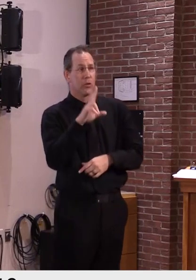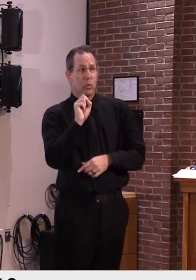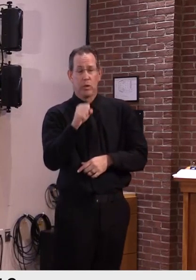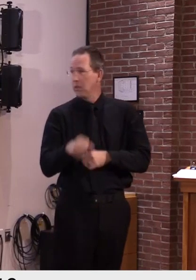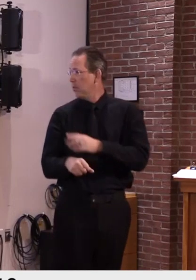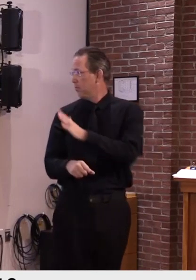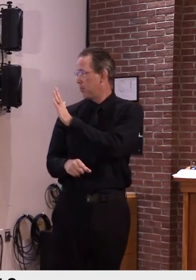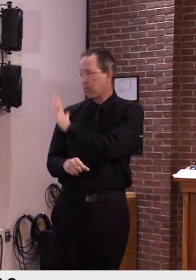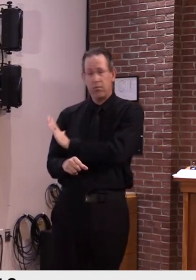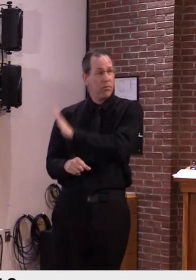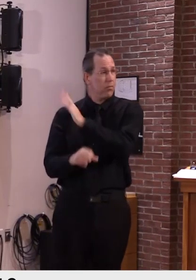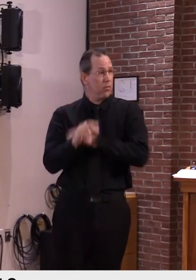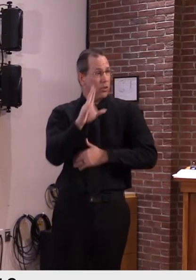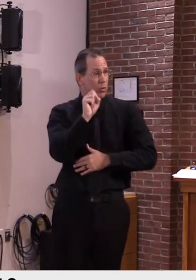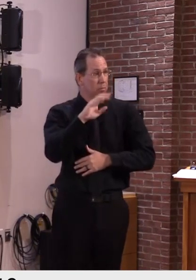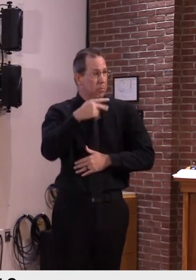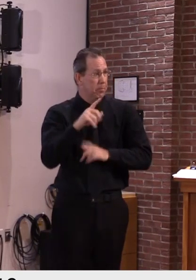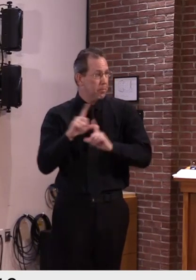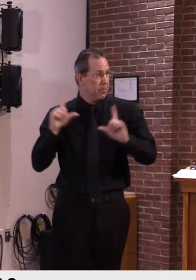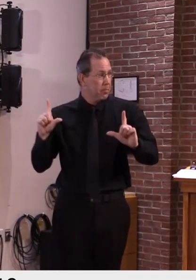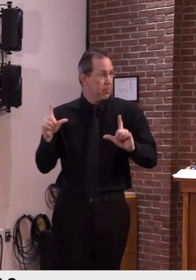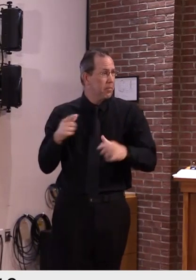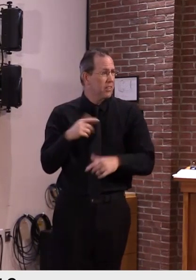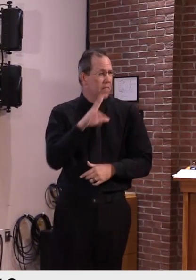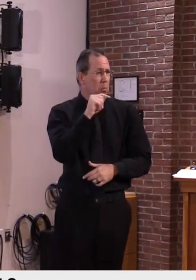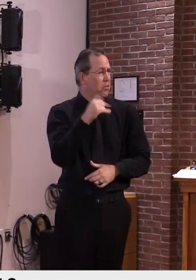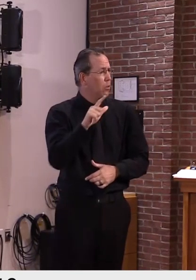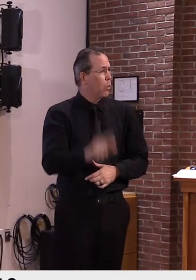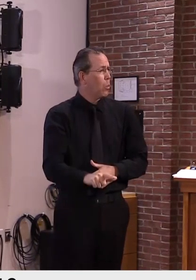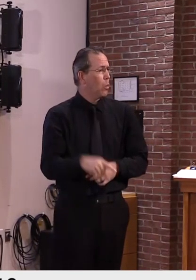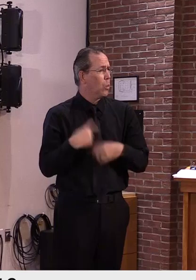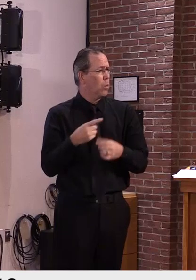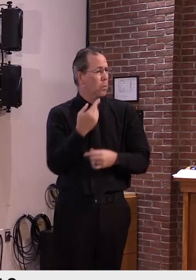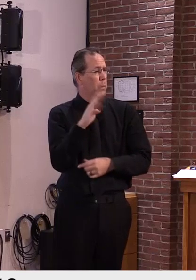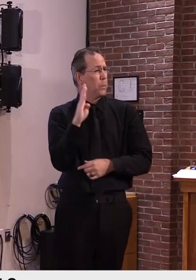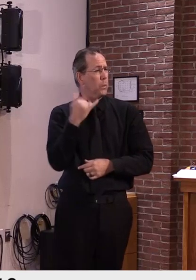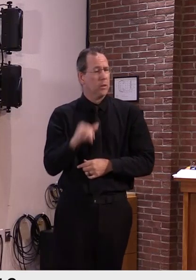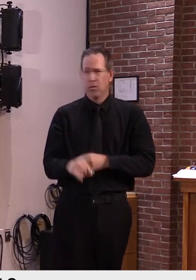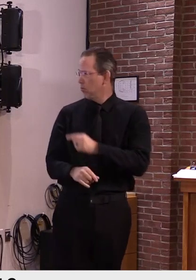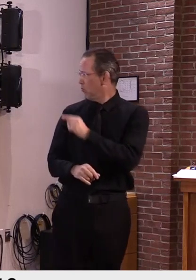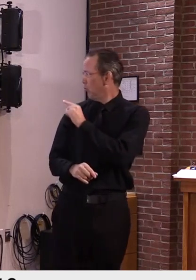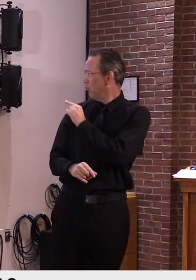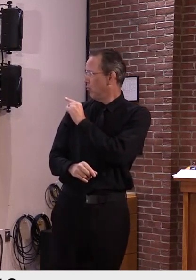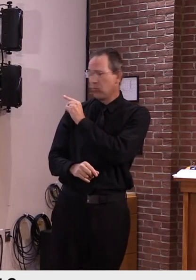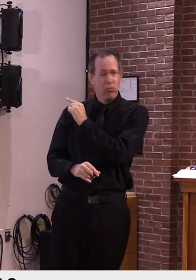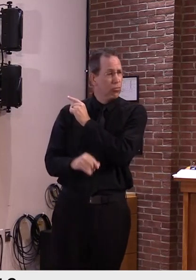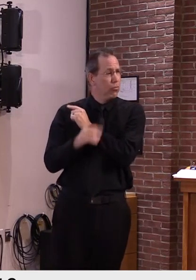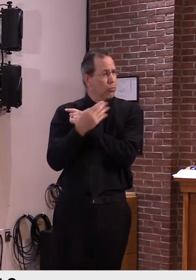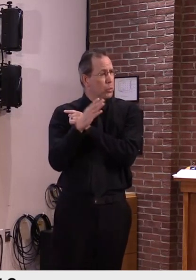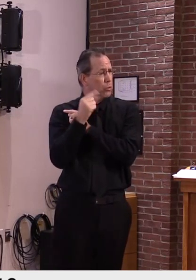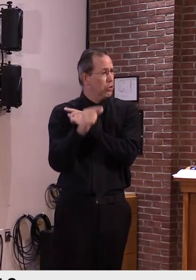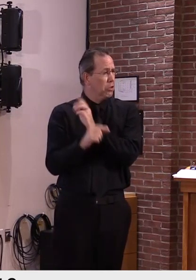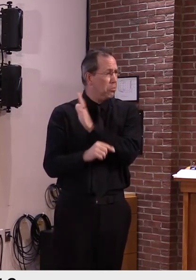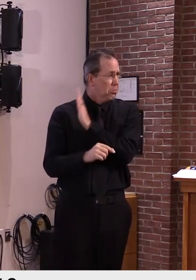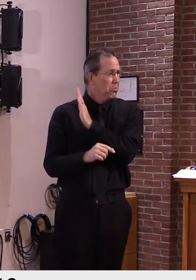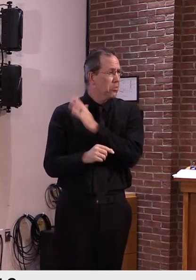low prevalence of the virus, which obviously is excellent news as we continue K-12 and higher ed